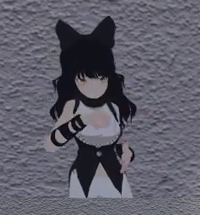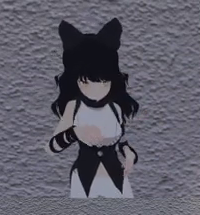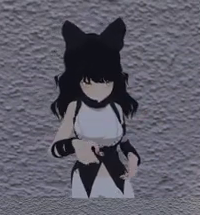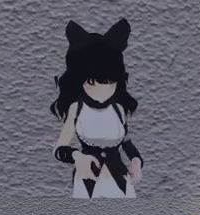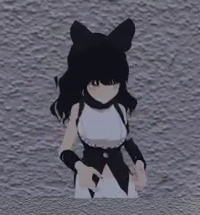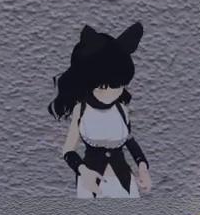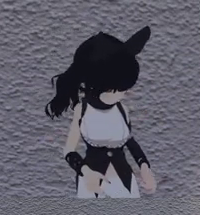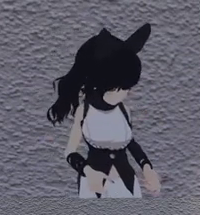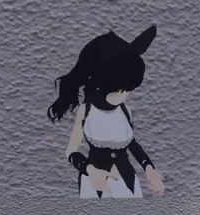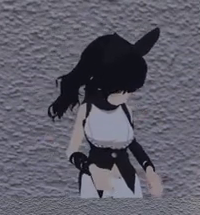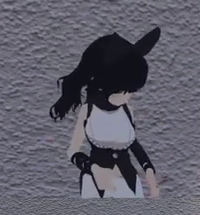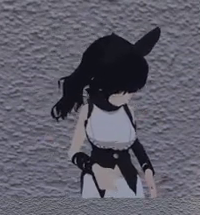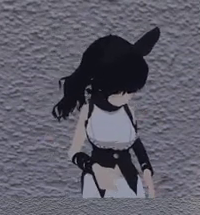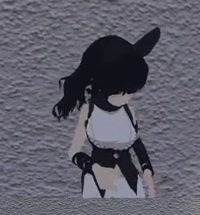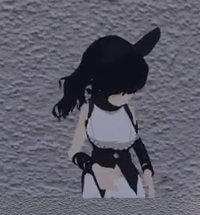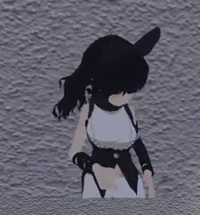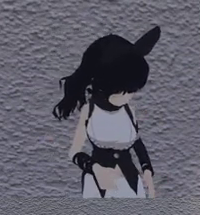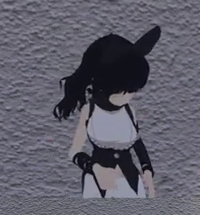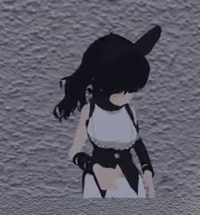Discuss, just like that.